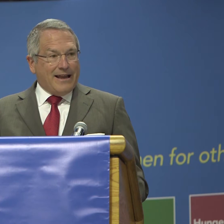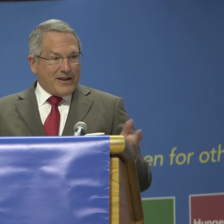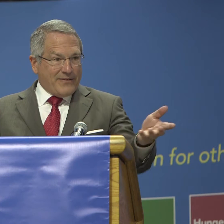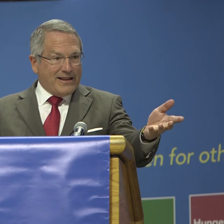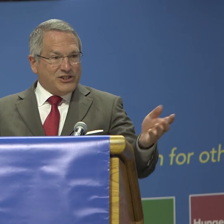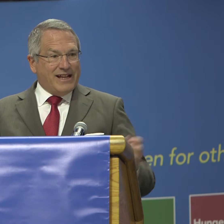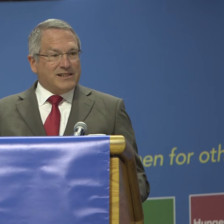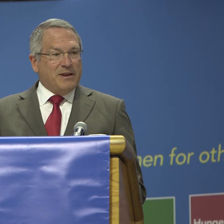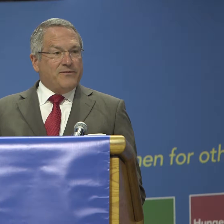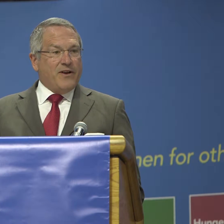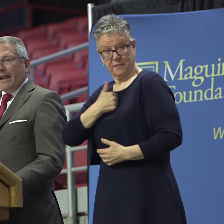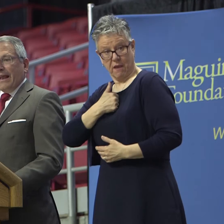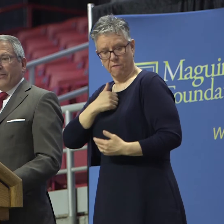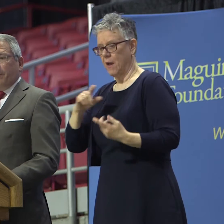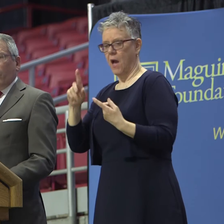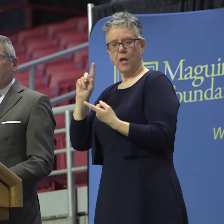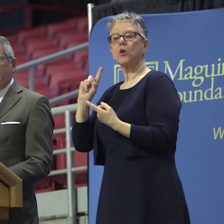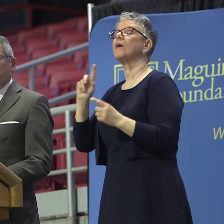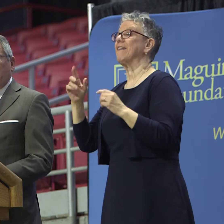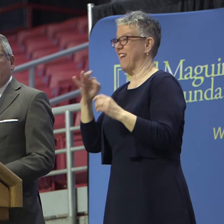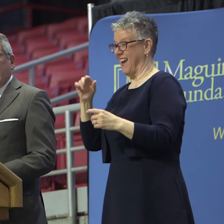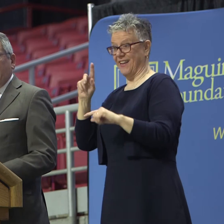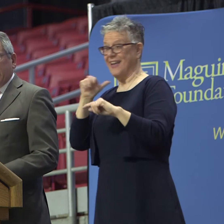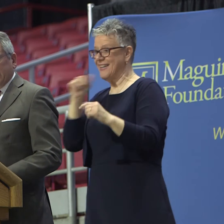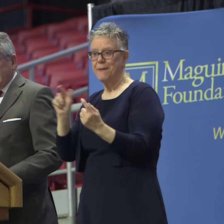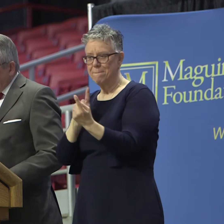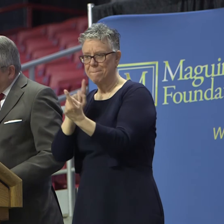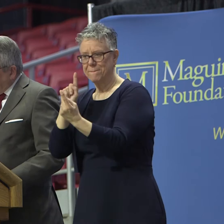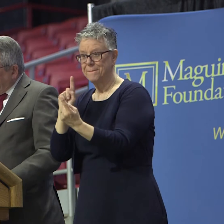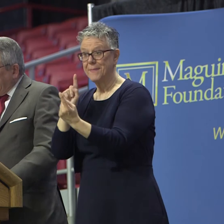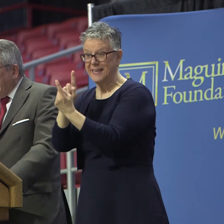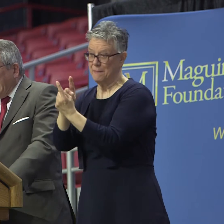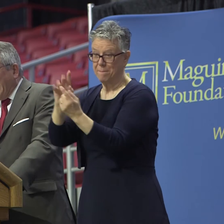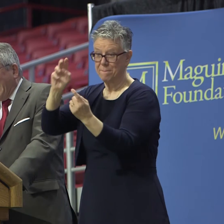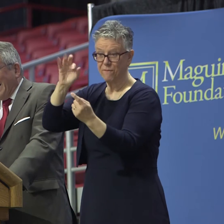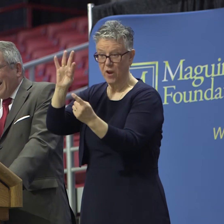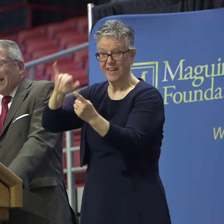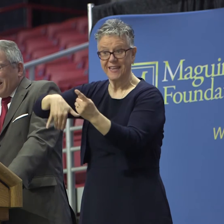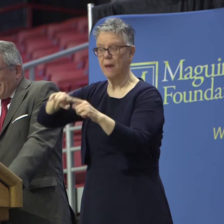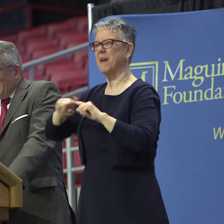and now that I've had the chance to meet Franny, I think both of us married up.